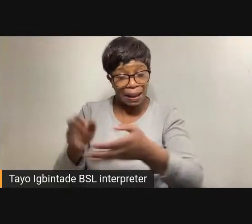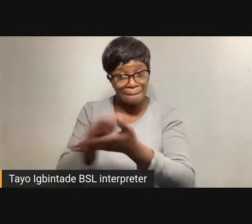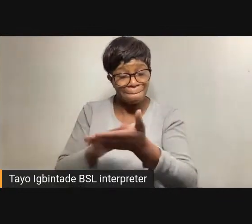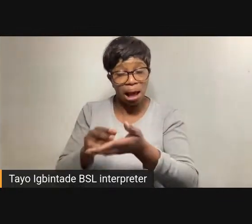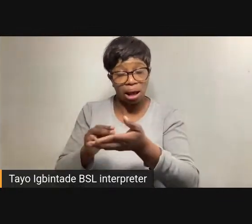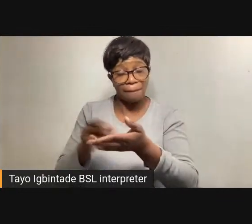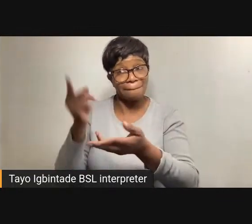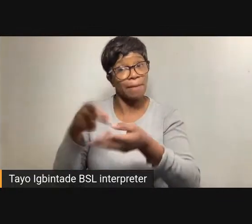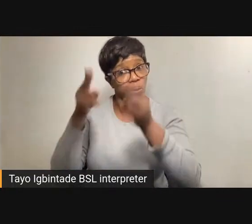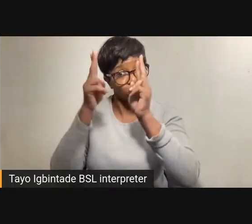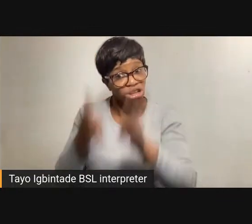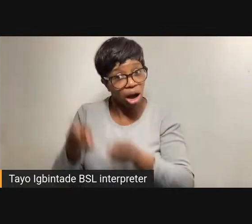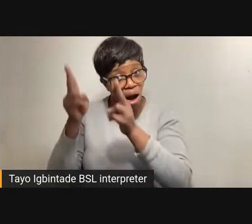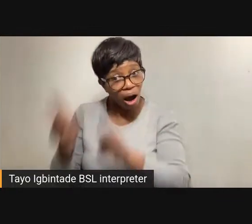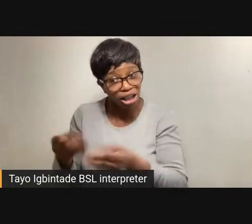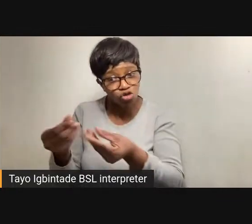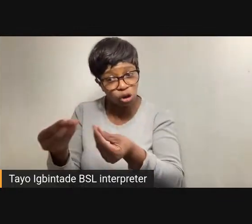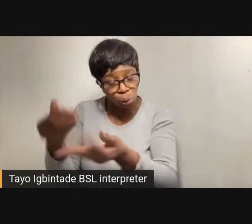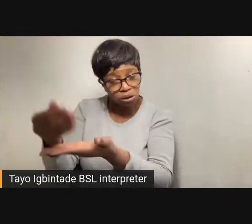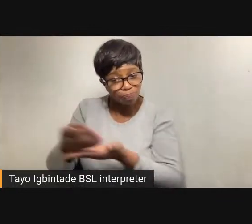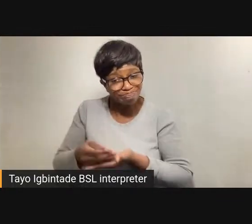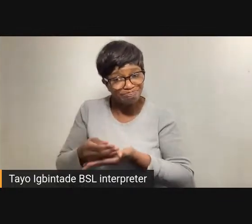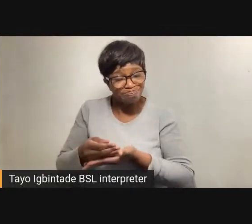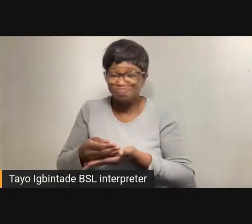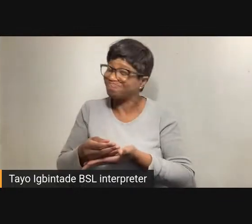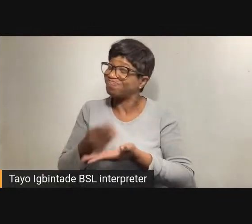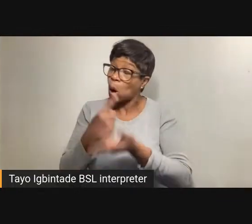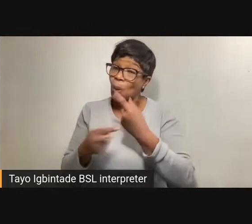It destroyed the personhood of the Black